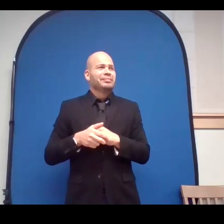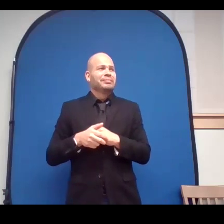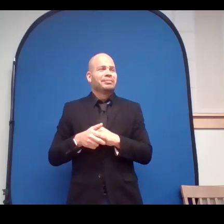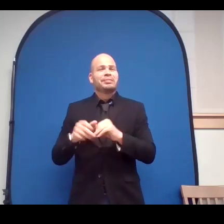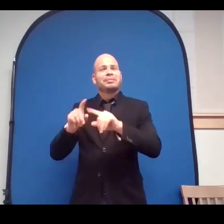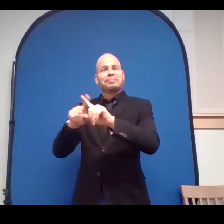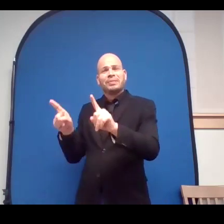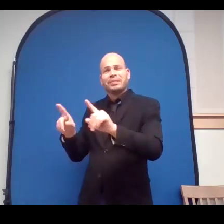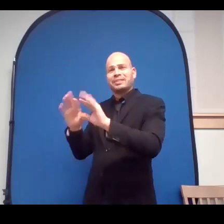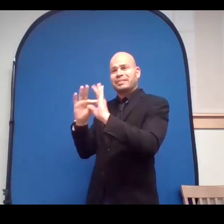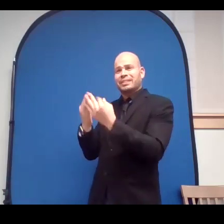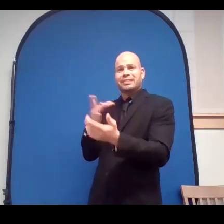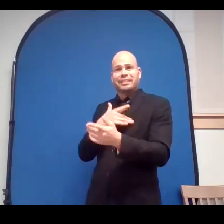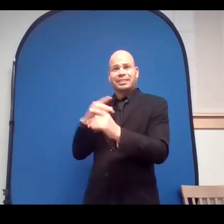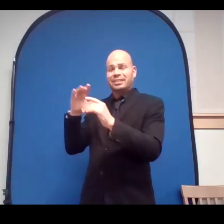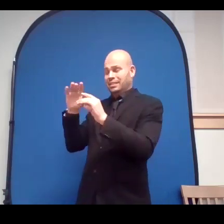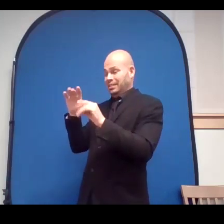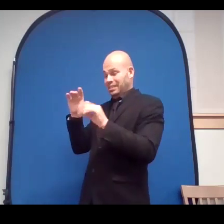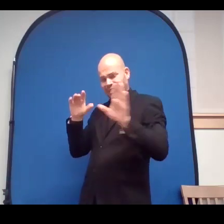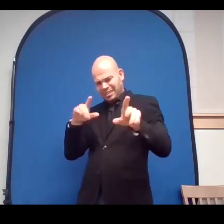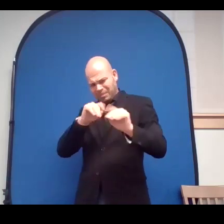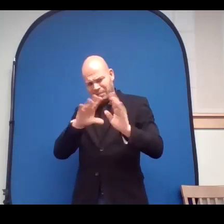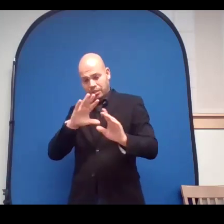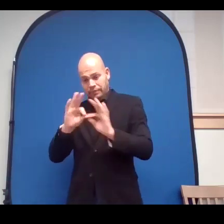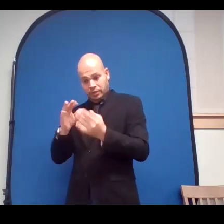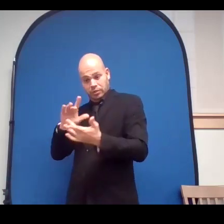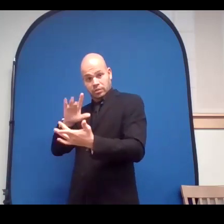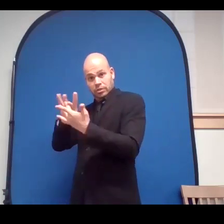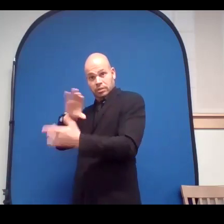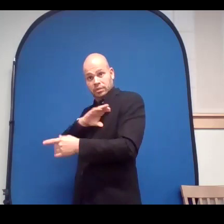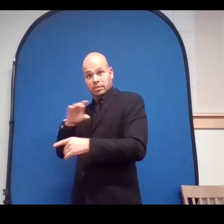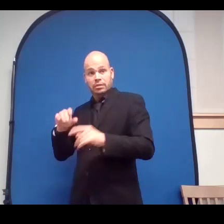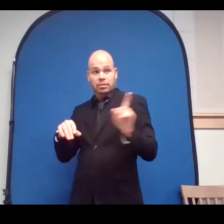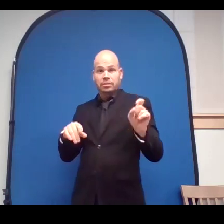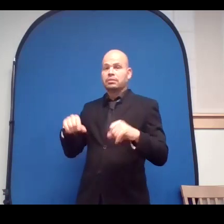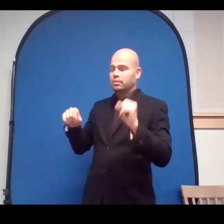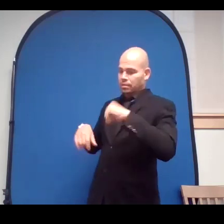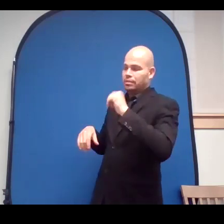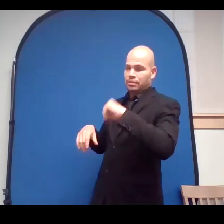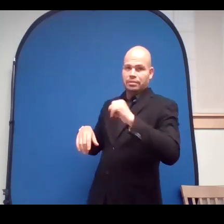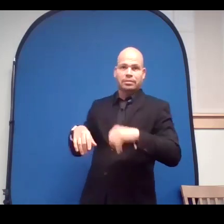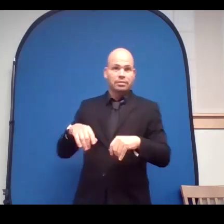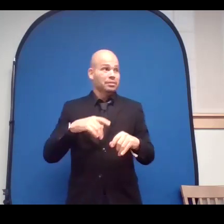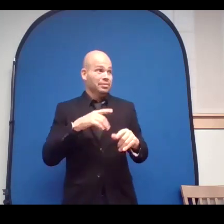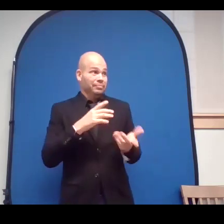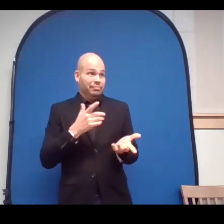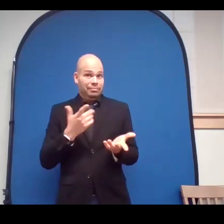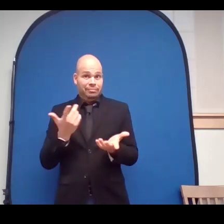Yes, sir. And nothing happened, right? Yes, sir. Okay. That I'm aware of, sir. So